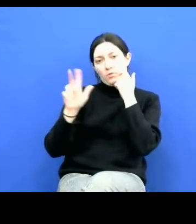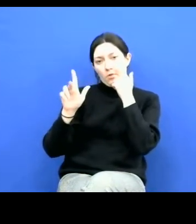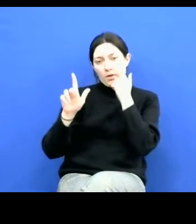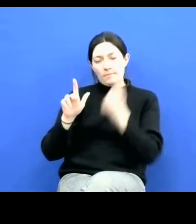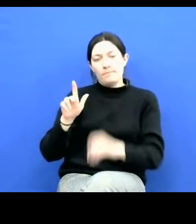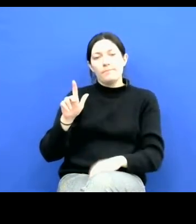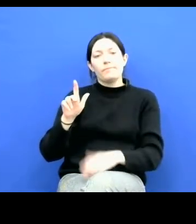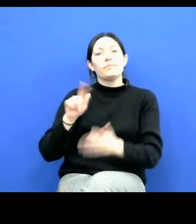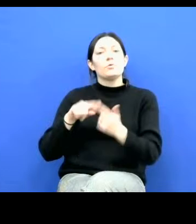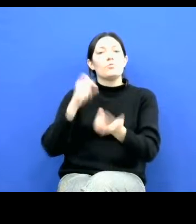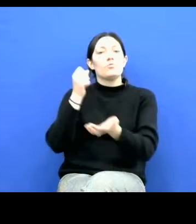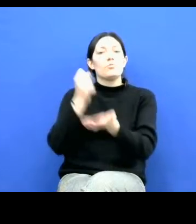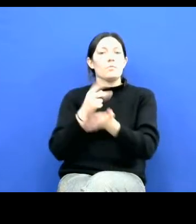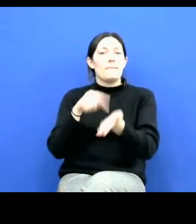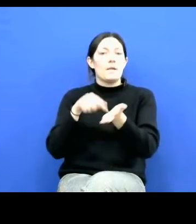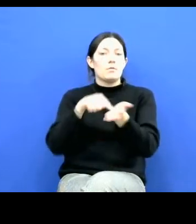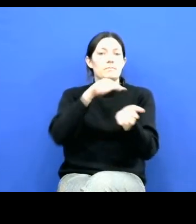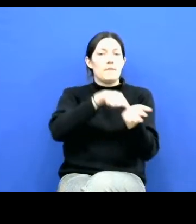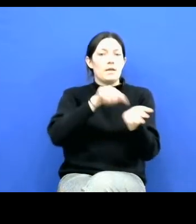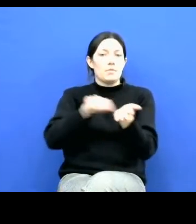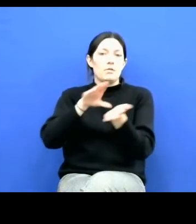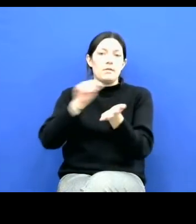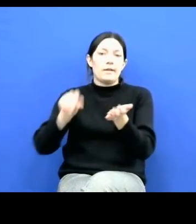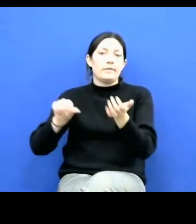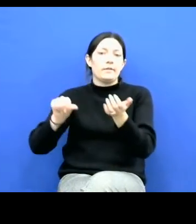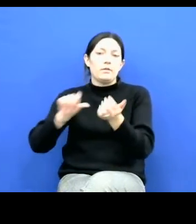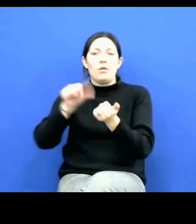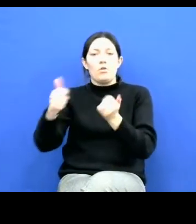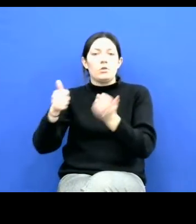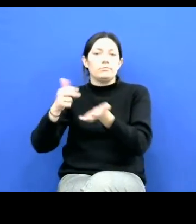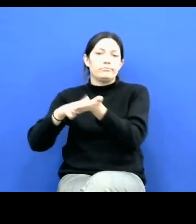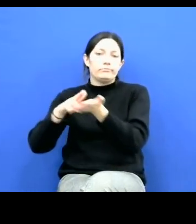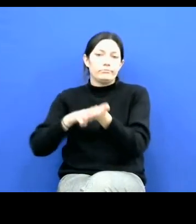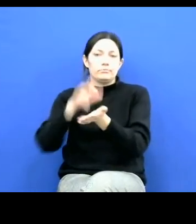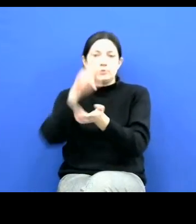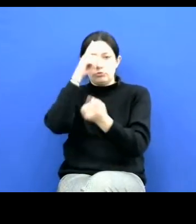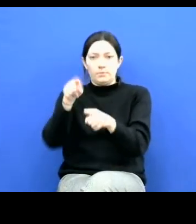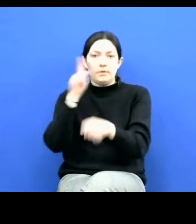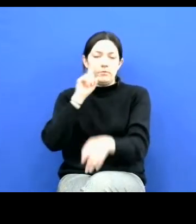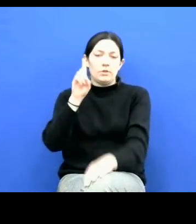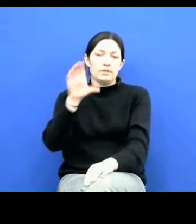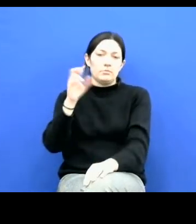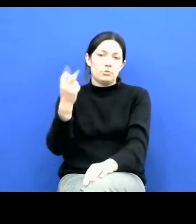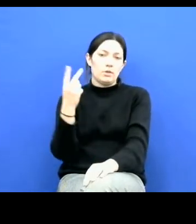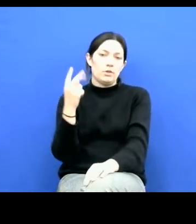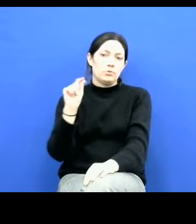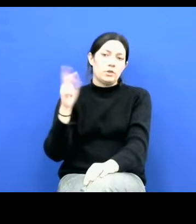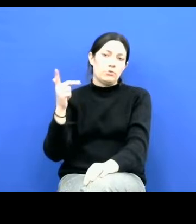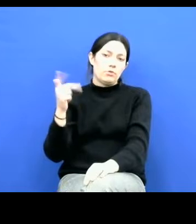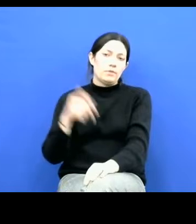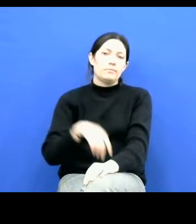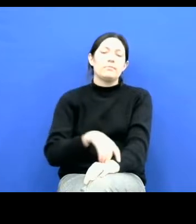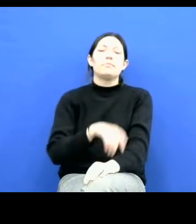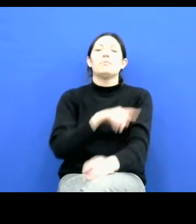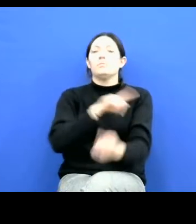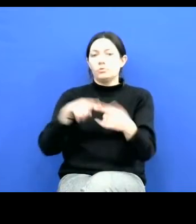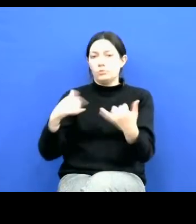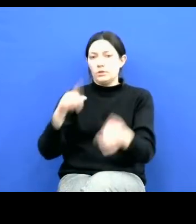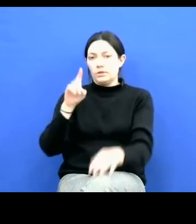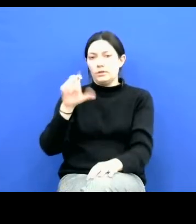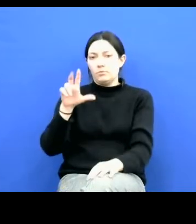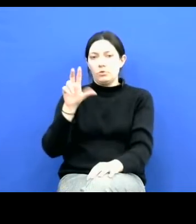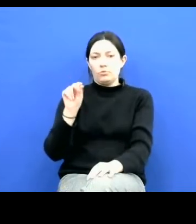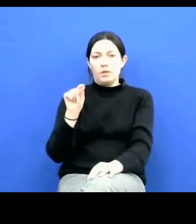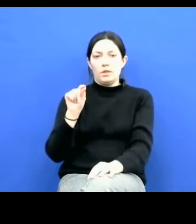26-434-2023 to authorize bills payable and any associated contracts or agreements for December 12th, 2023 through today, December